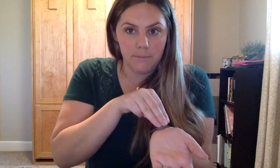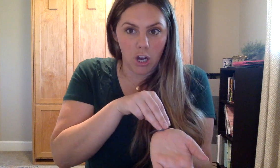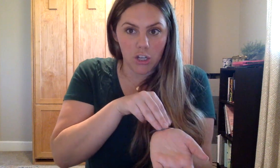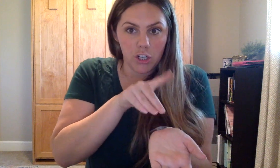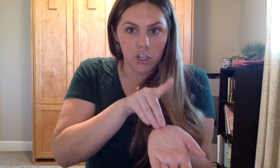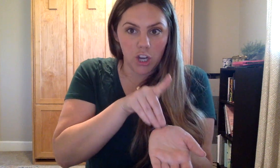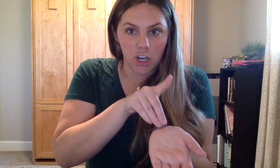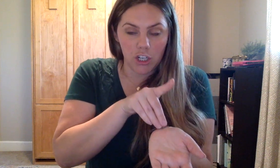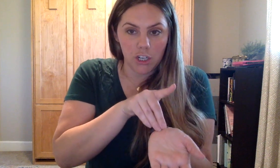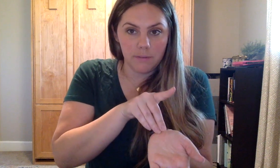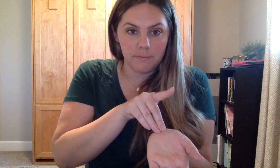Doctor or doctor.